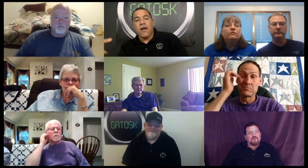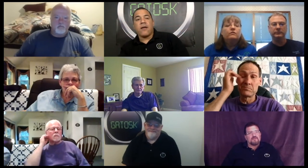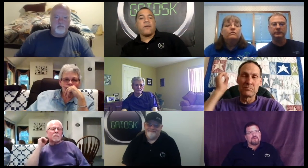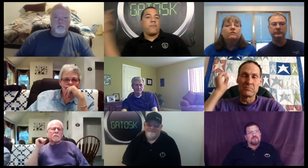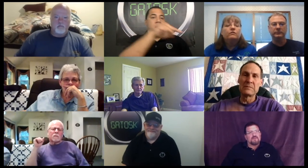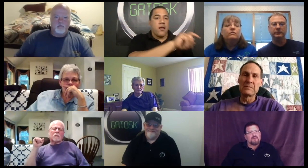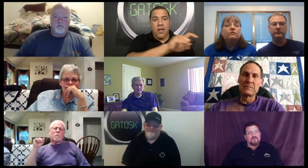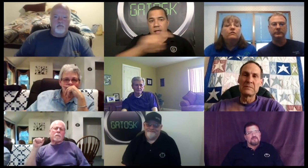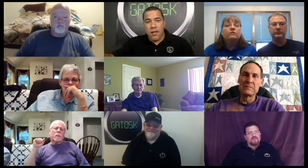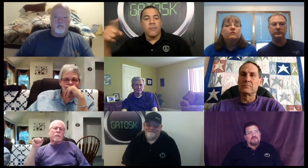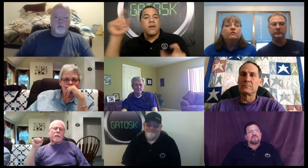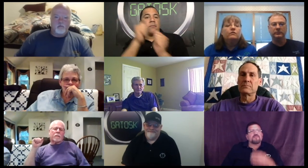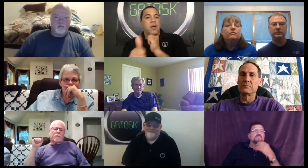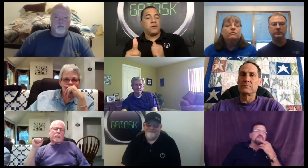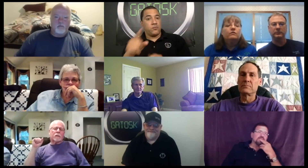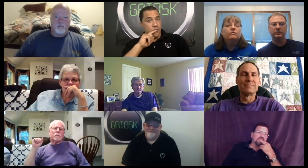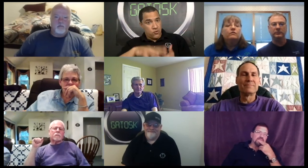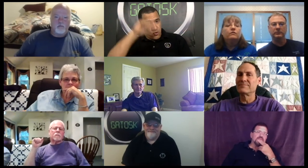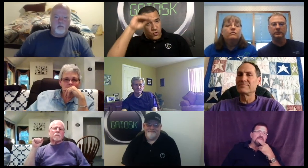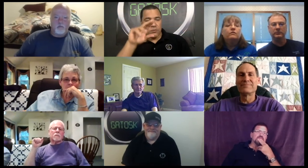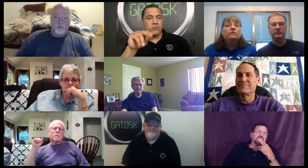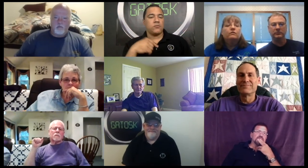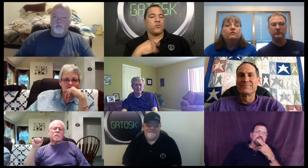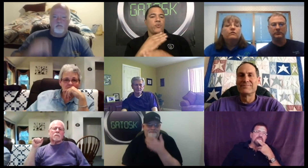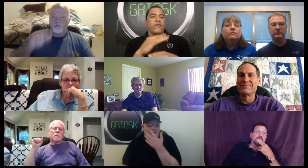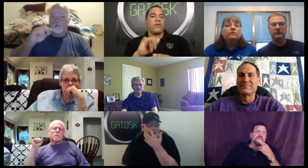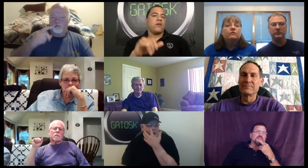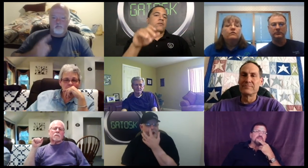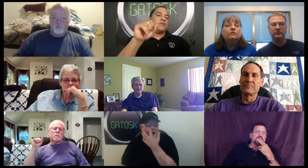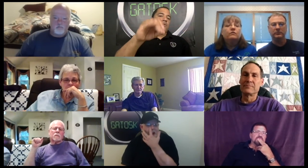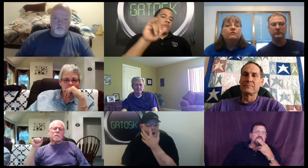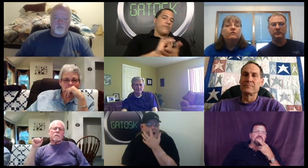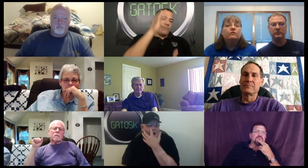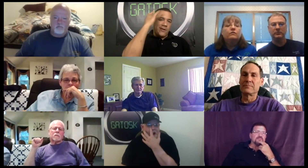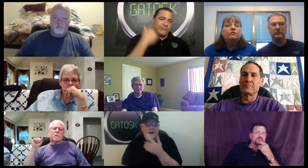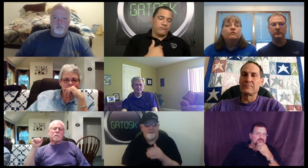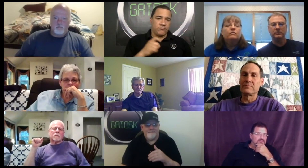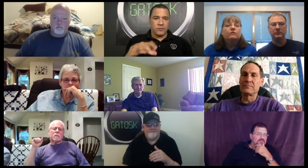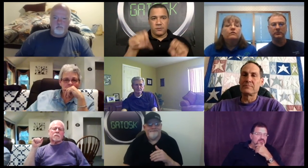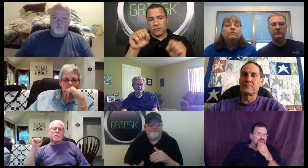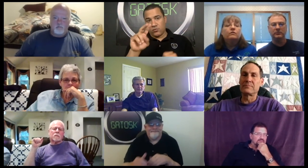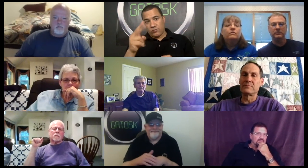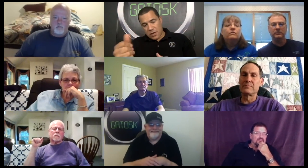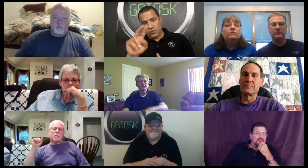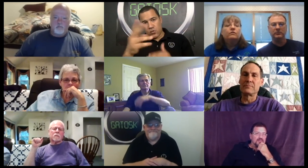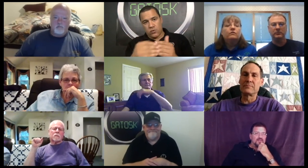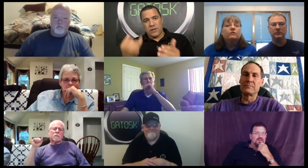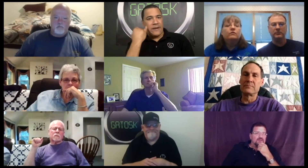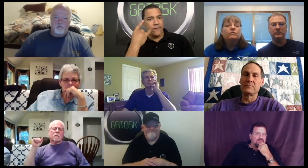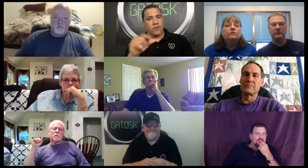failed several times and they keep taking the test, they're going to eventually pass. Are they actually learning anything? No. So we're trying to